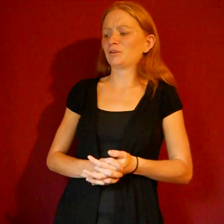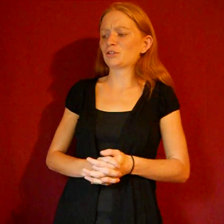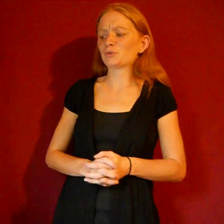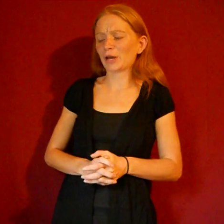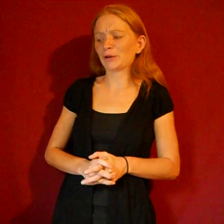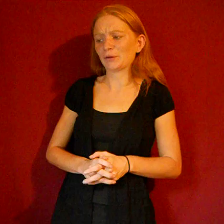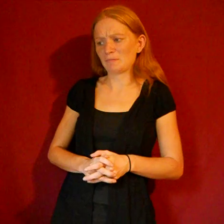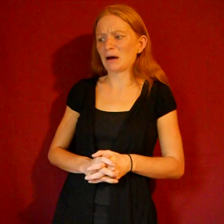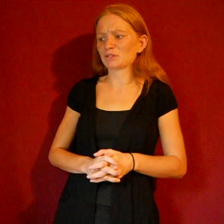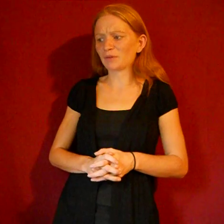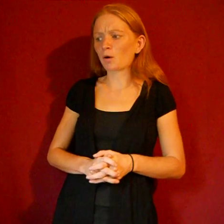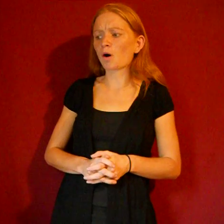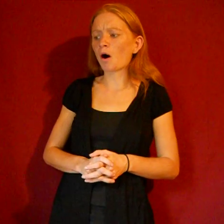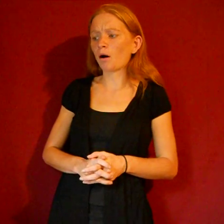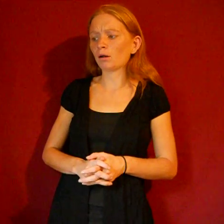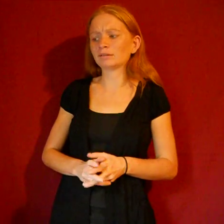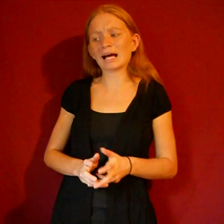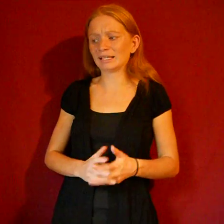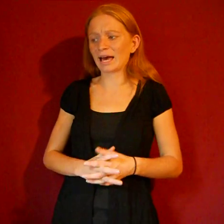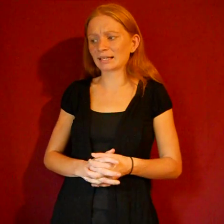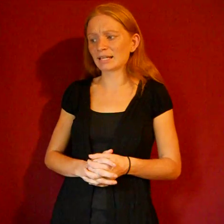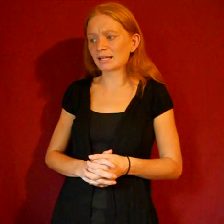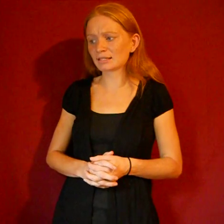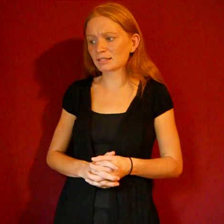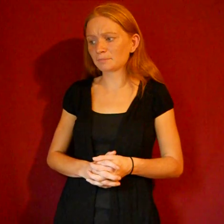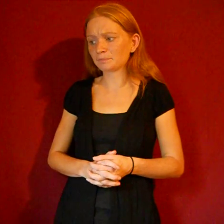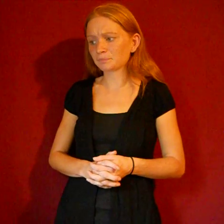just regular amounts of alcohol, not in excess.